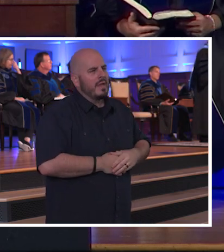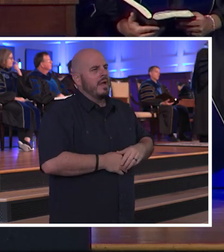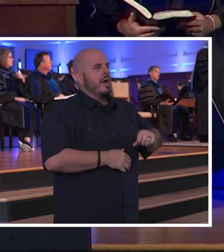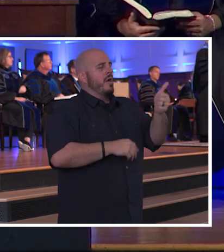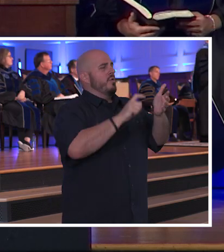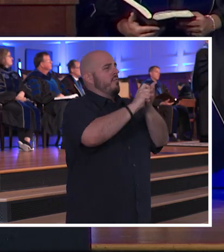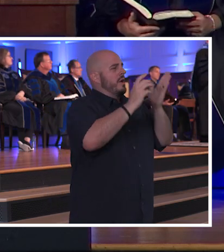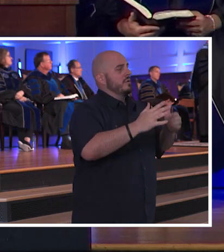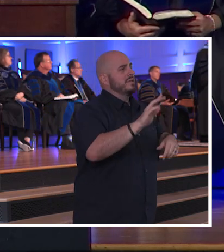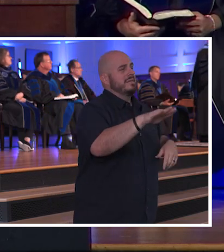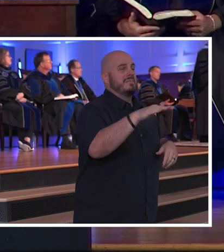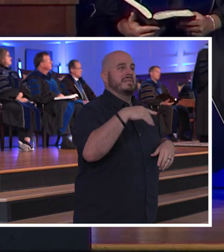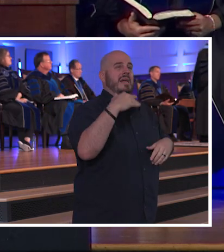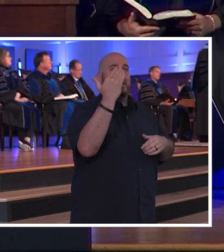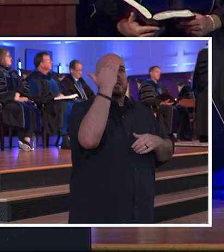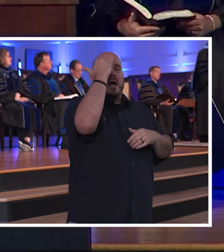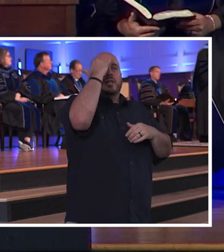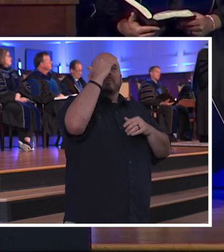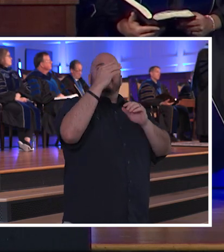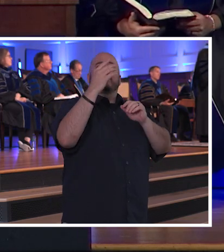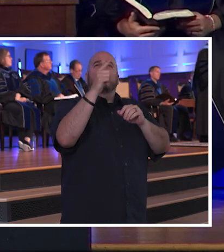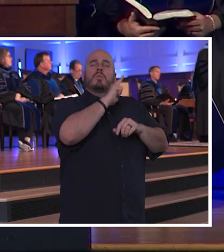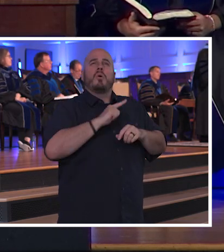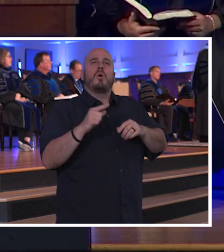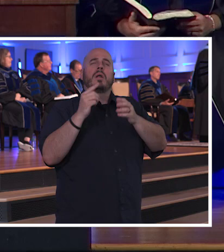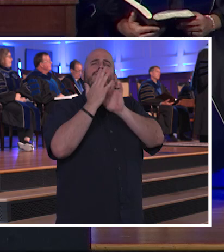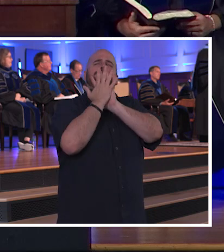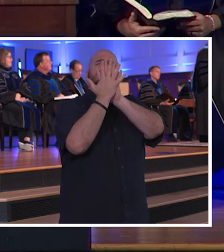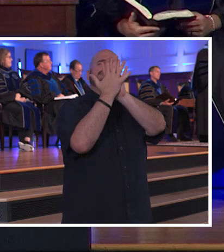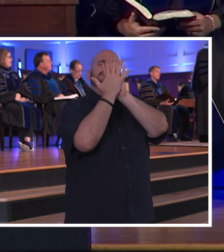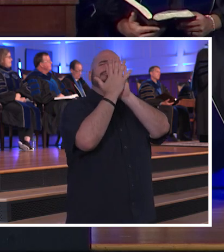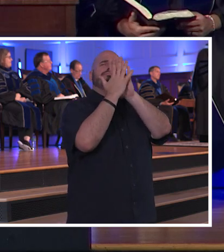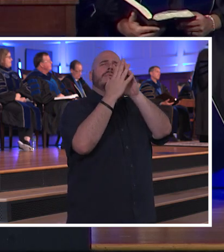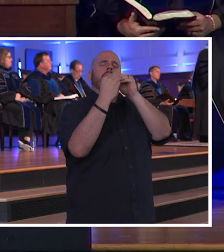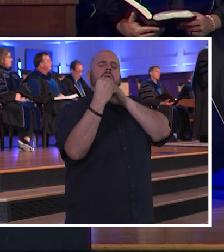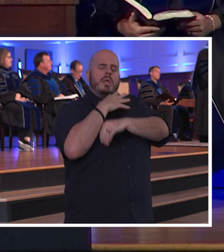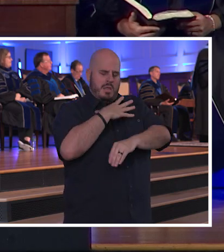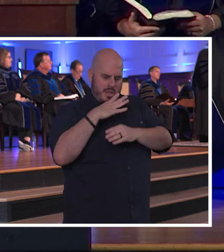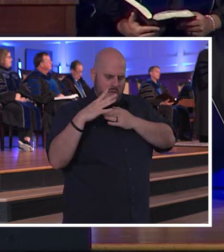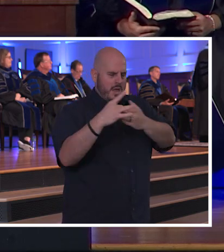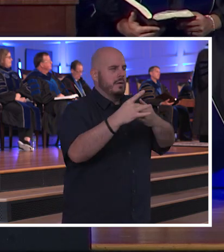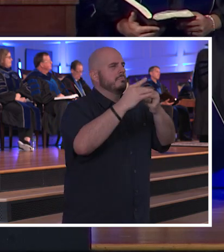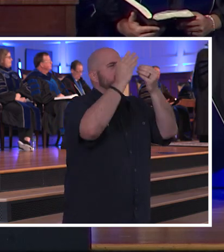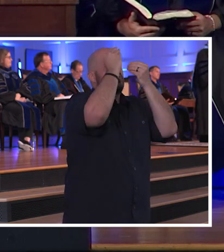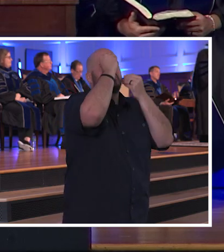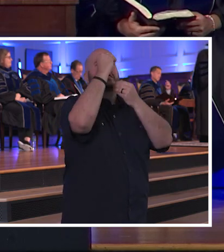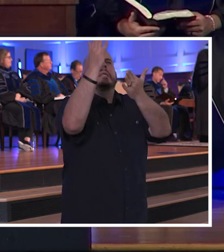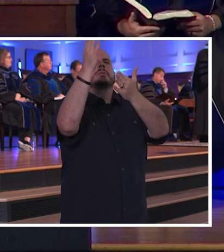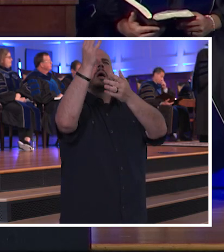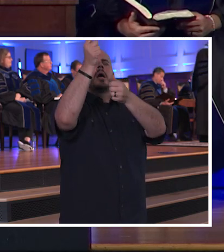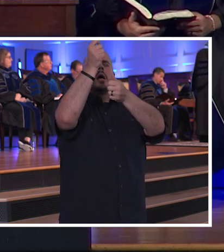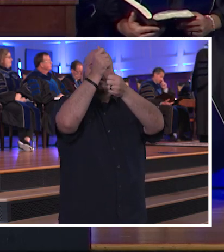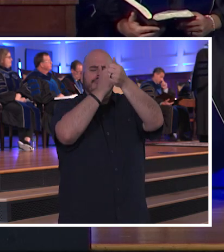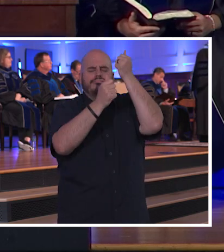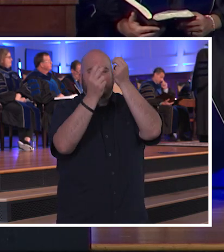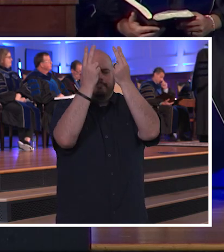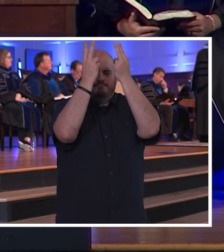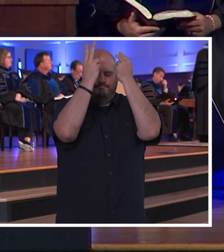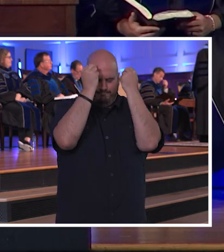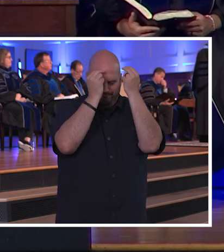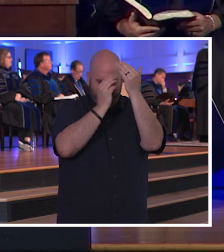of the Lord that leads to absolute obedience and absolute surrender in every realm of our